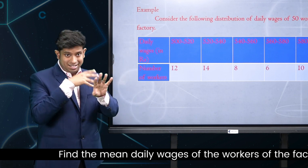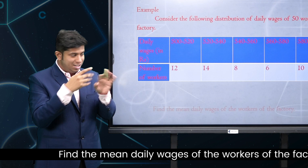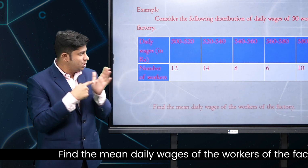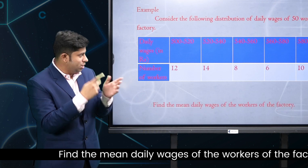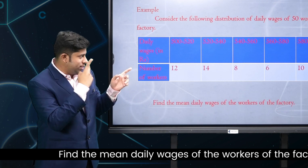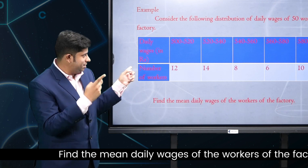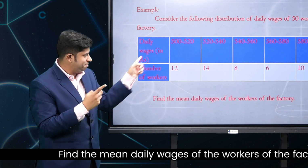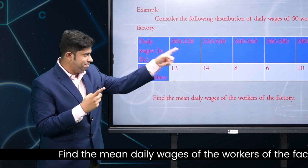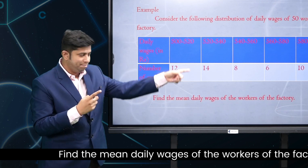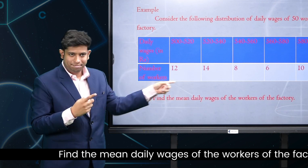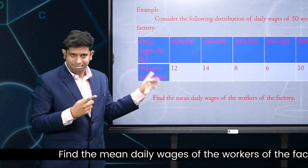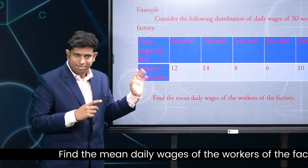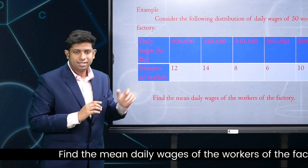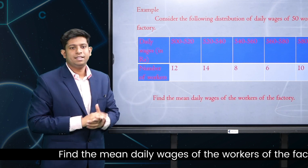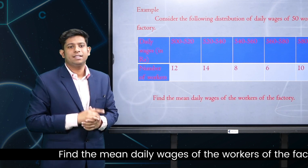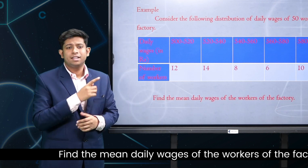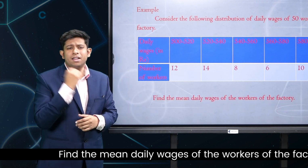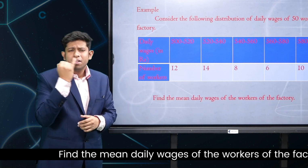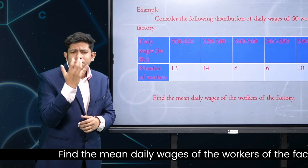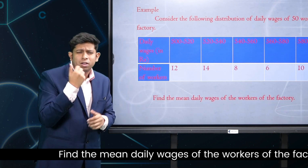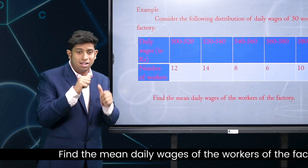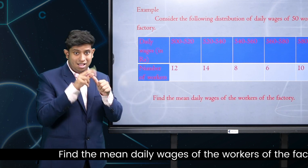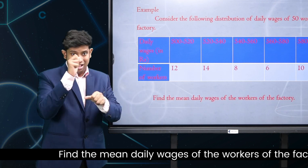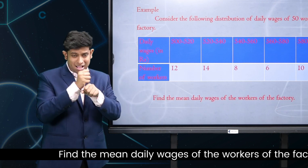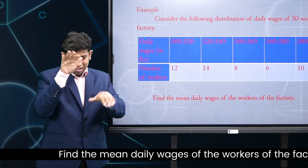Find the mean daily wages of the workers of the factory.